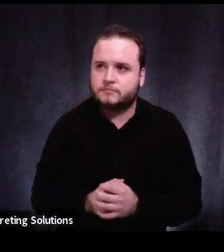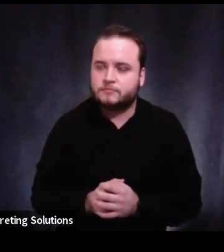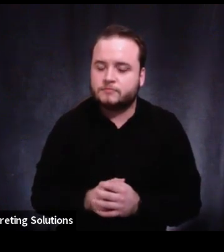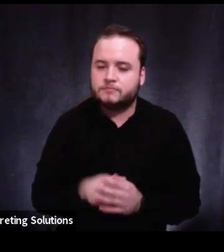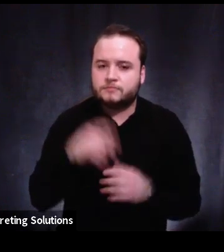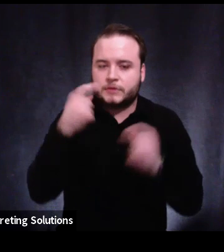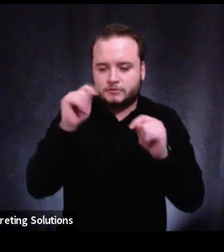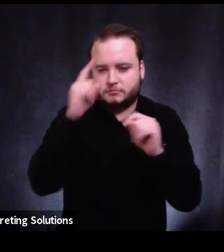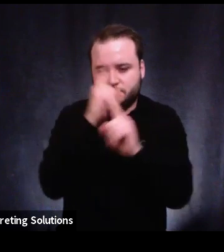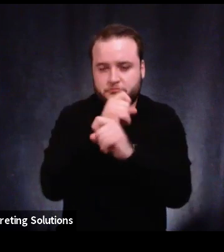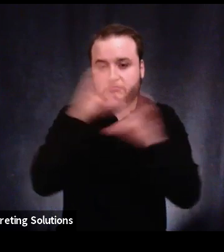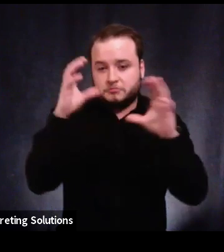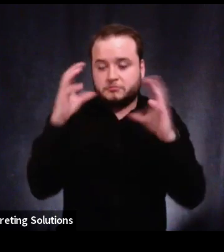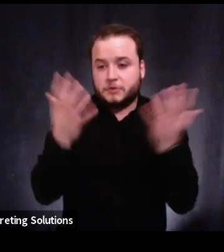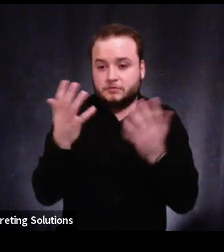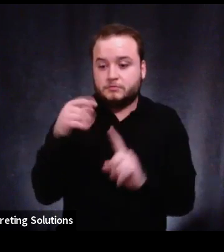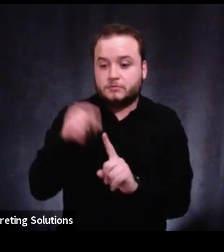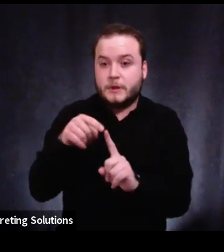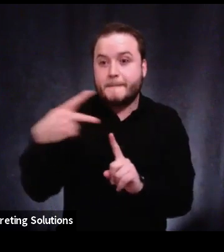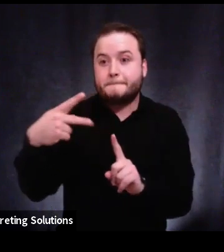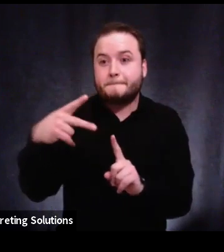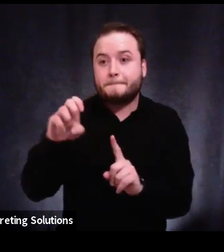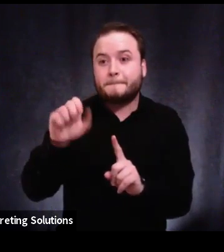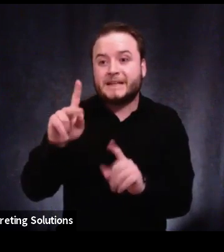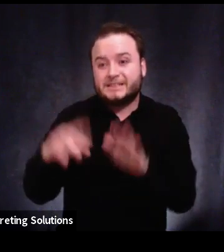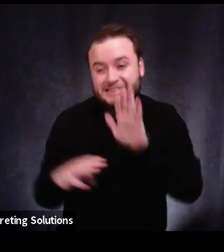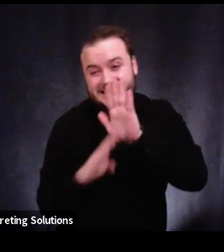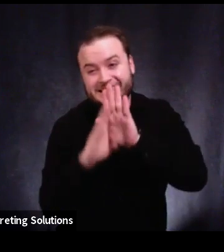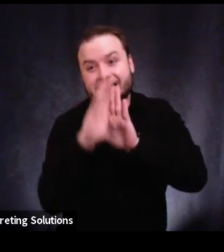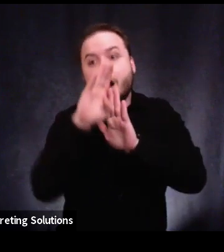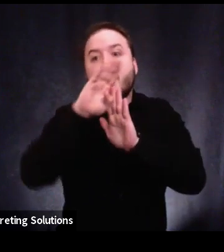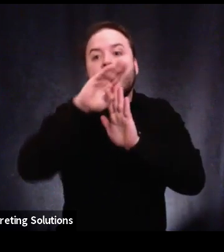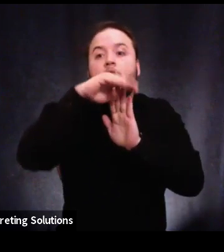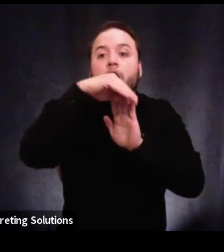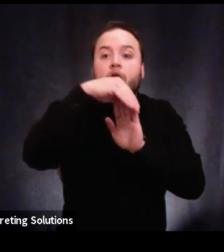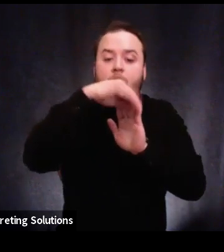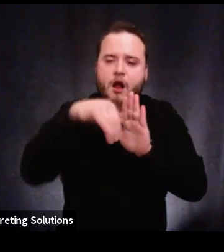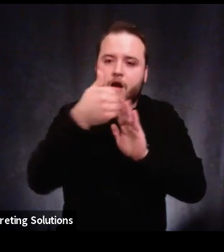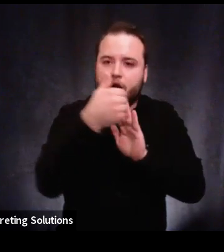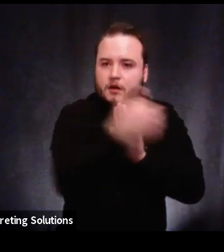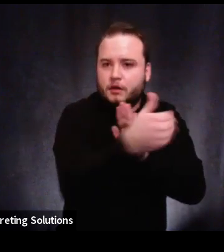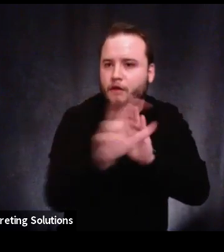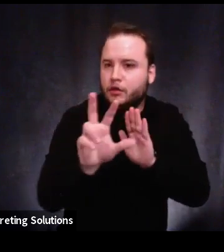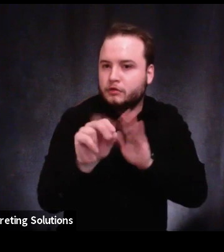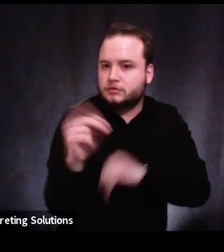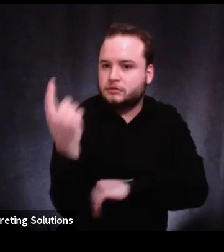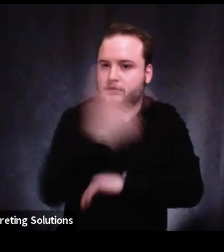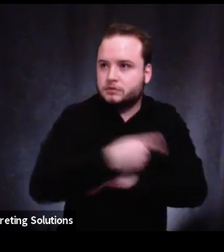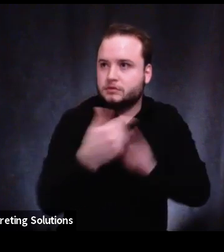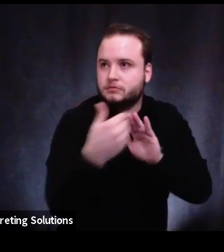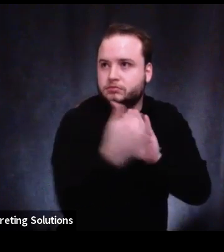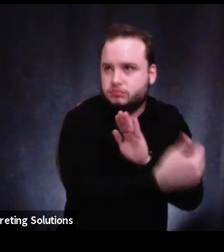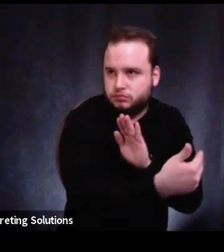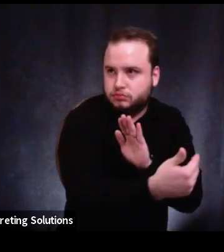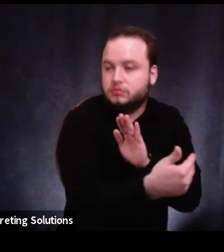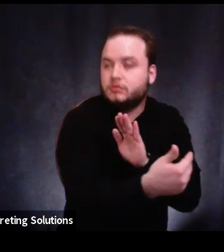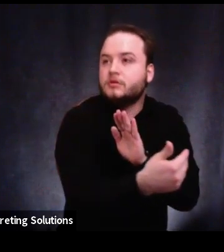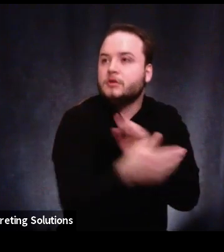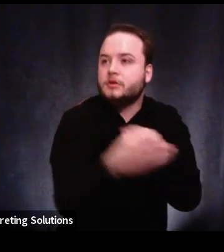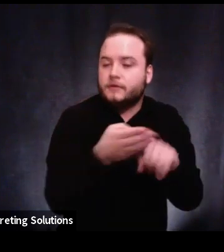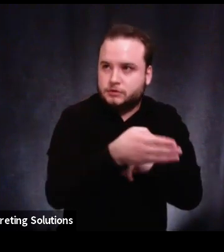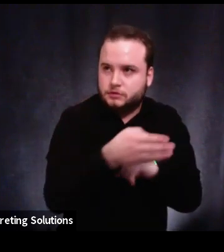So we wouldn't, in this scenario, think about releasing individuals once we're at the peak, but rather once